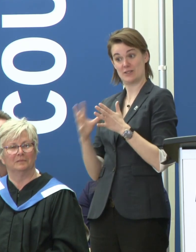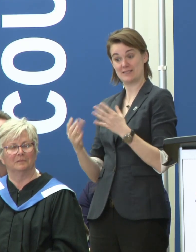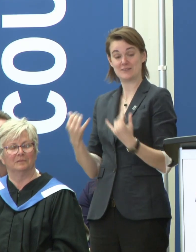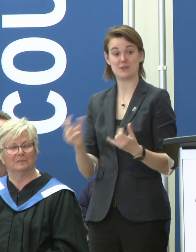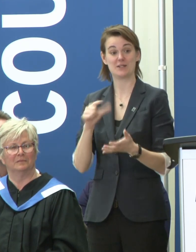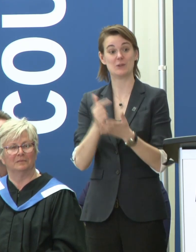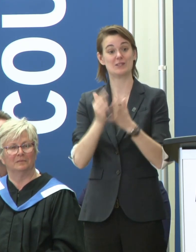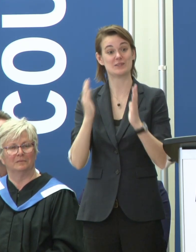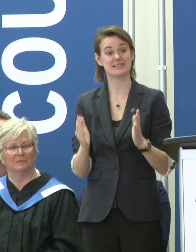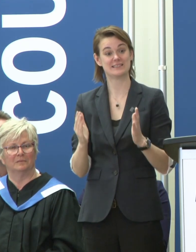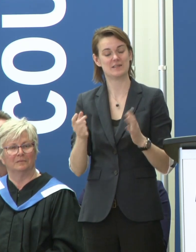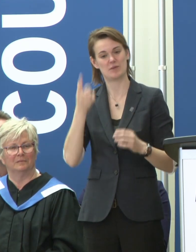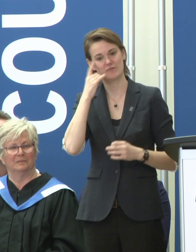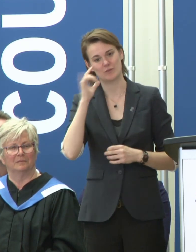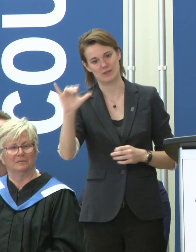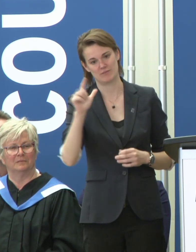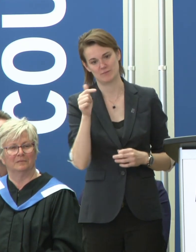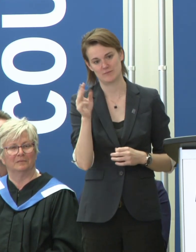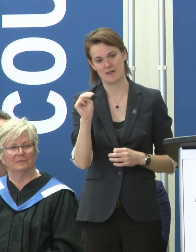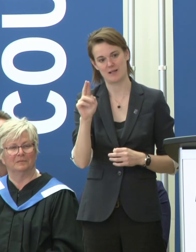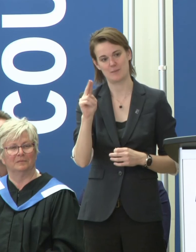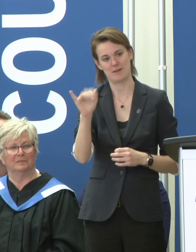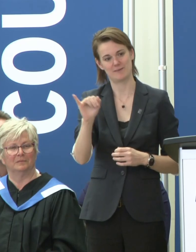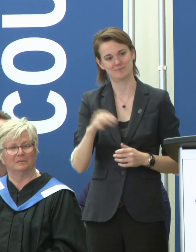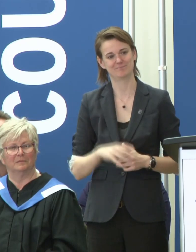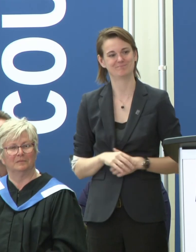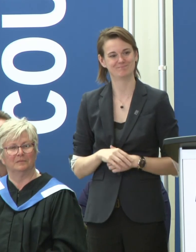you're forever our NSCC alumni.